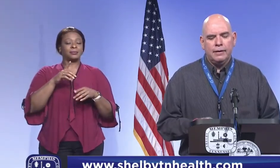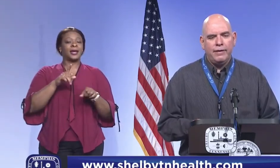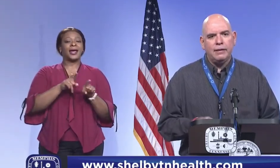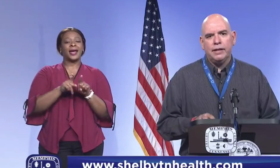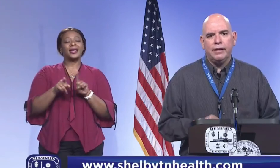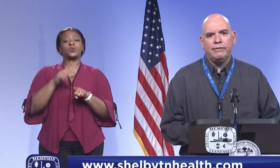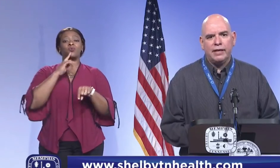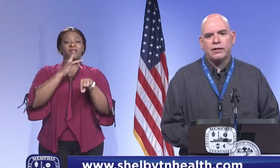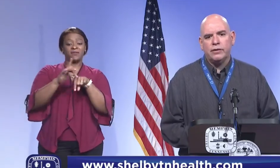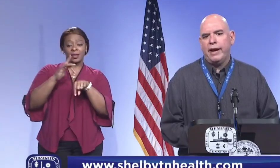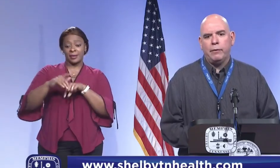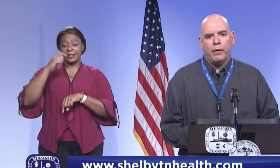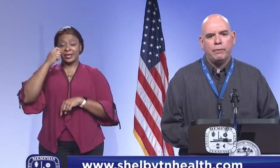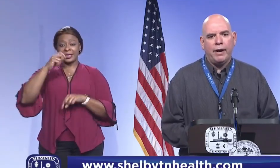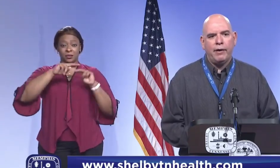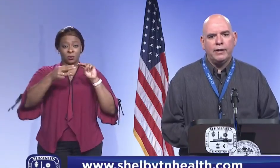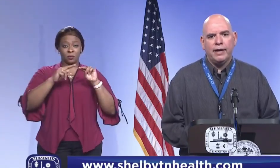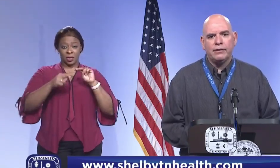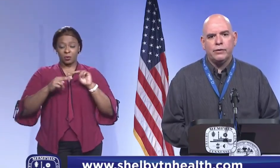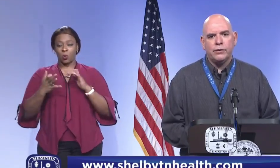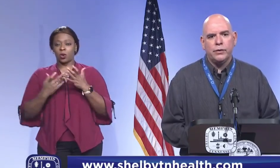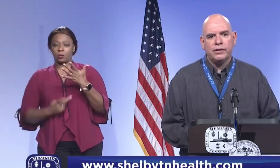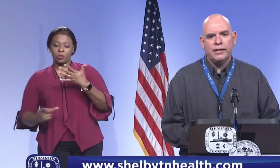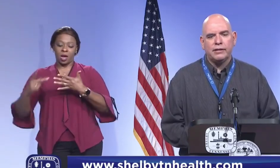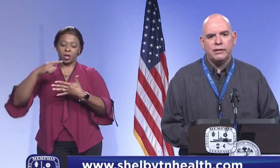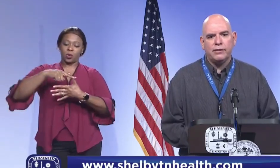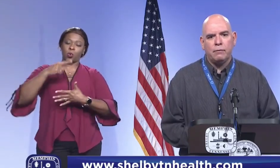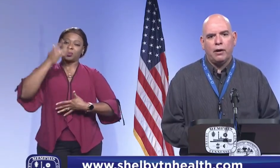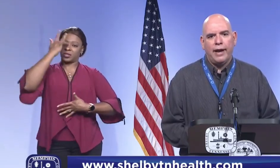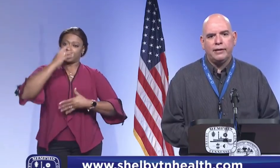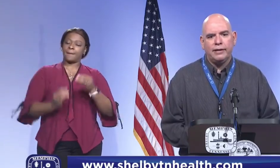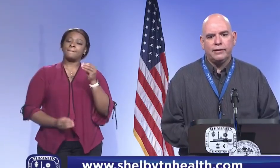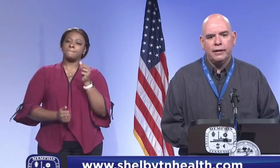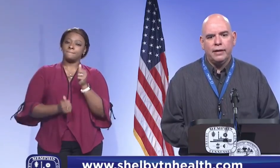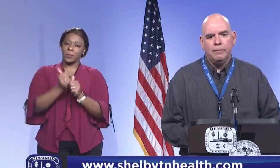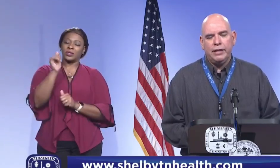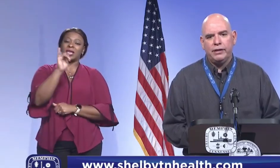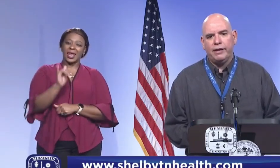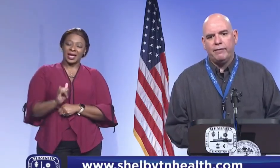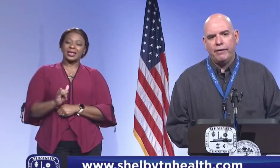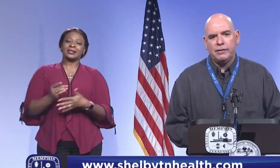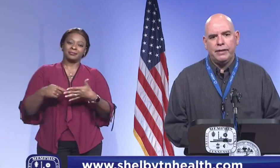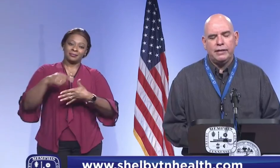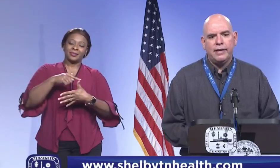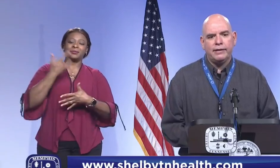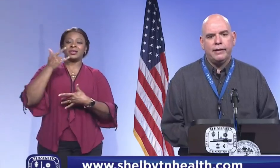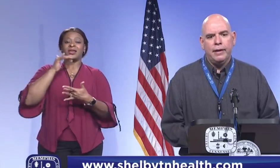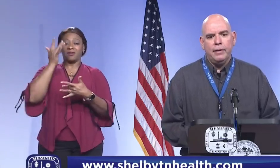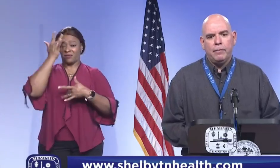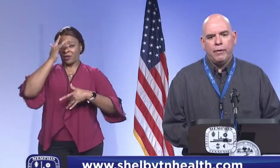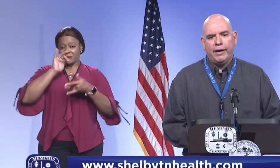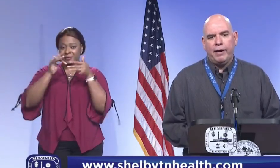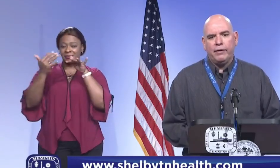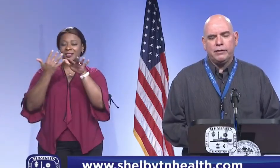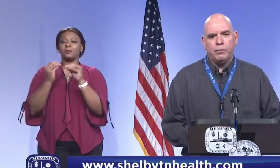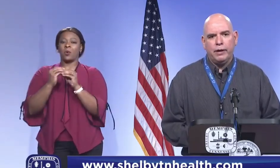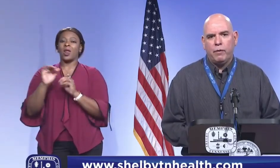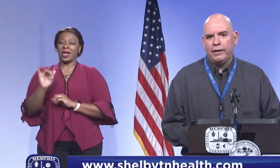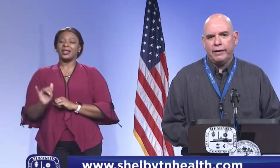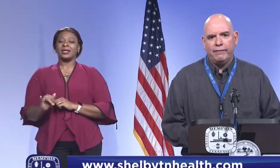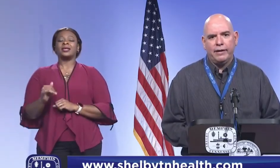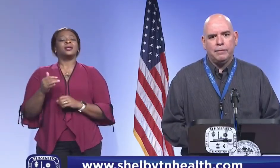as the availability of tests goes down, we want to prioritize those who are sickest because they're more likely to be shedding virus and be detected. But right now it's